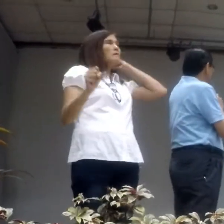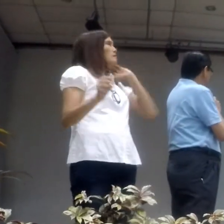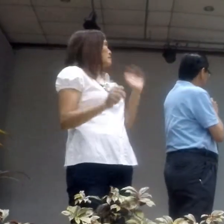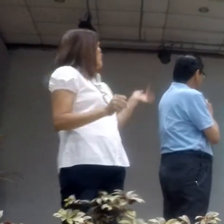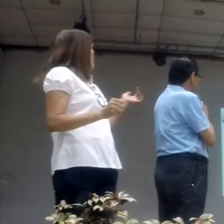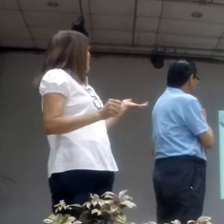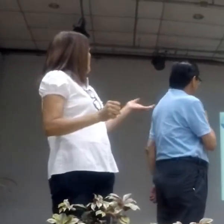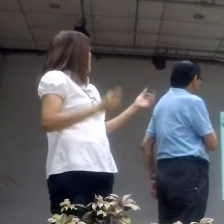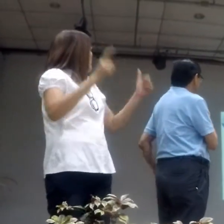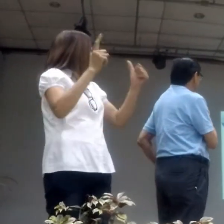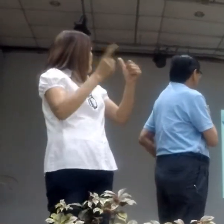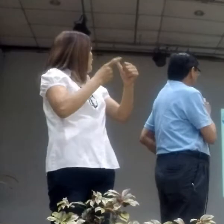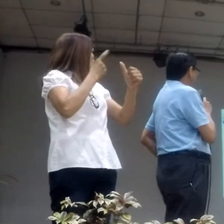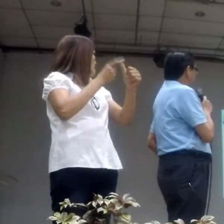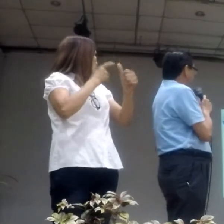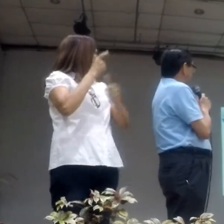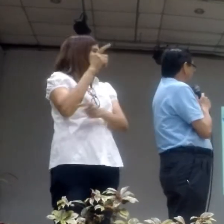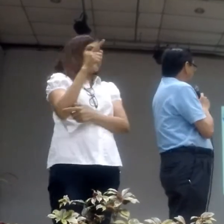First,